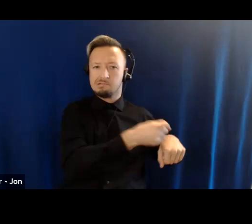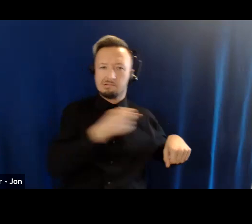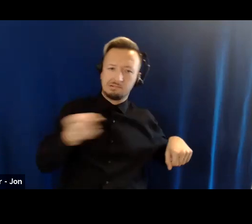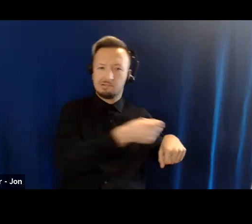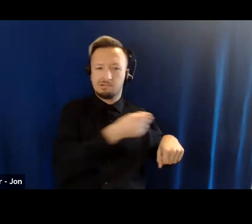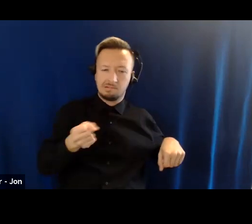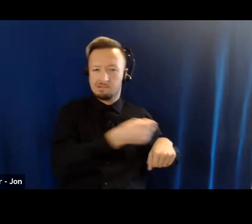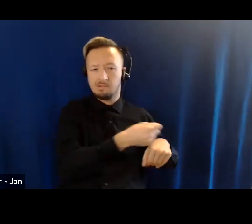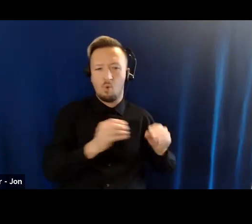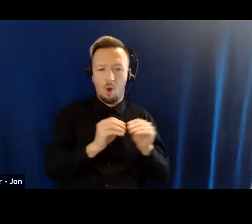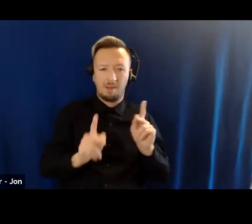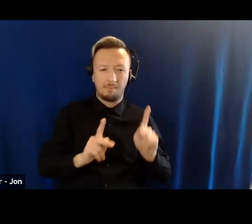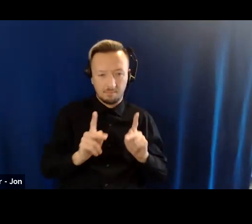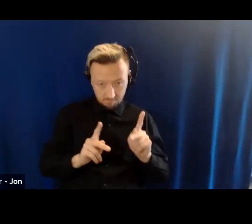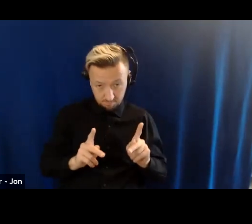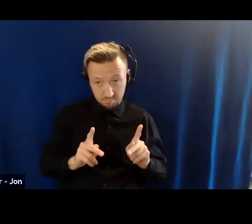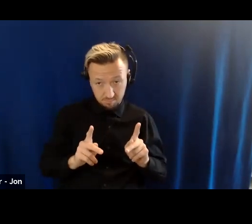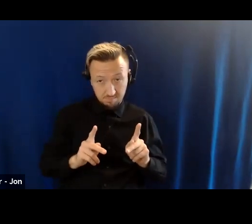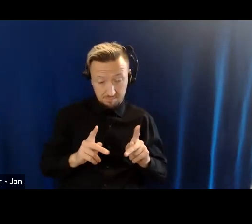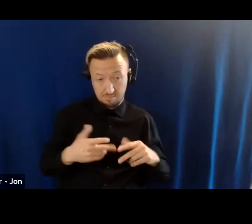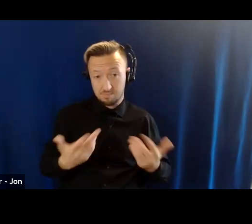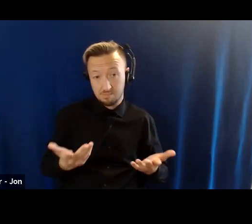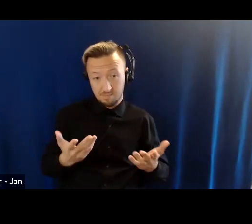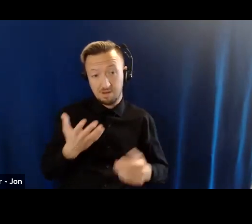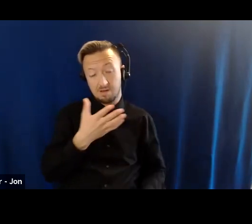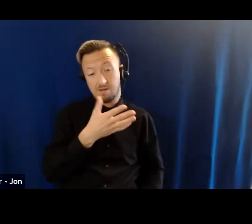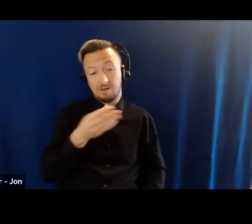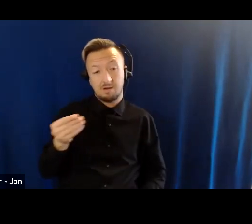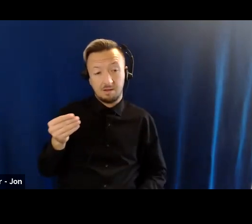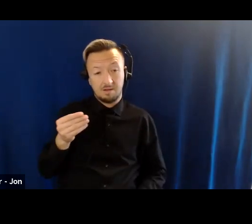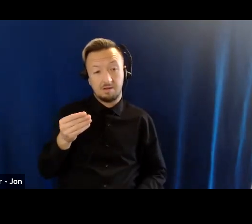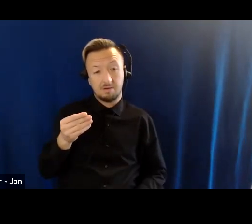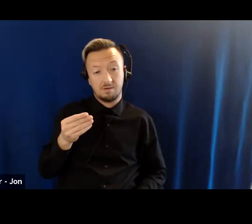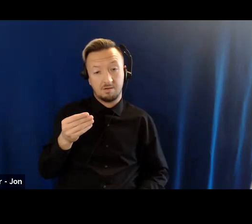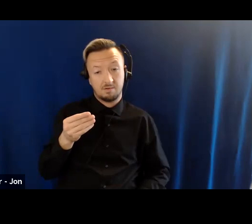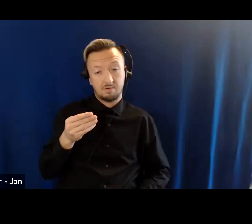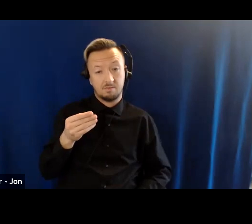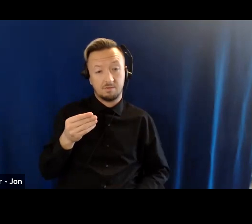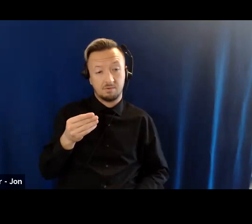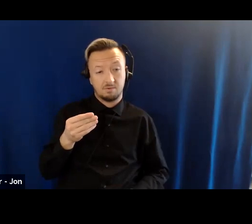Add to that the examples of